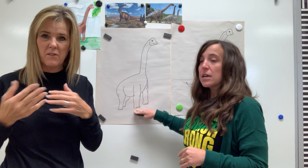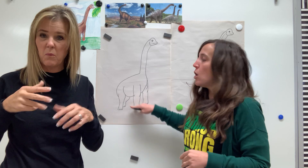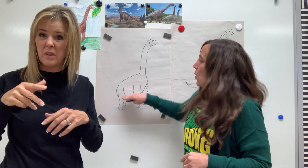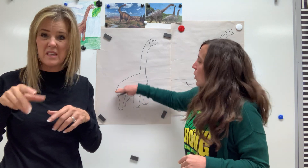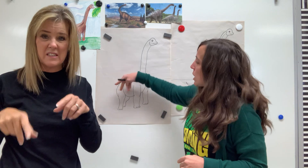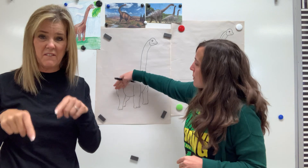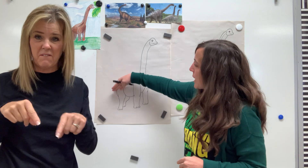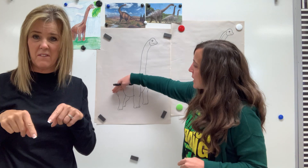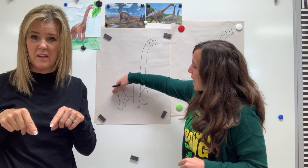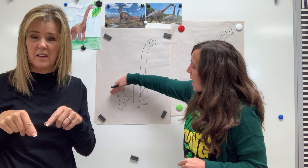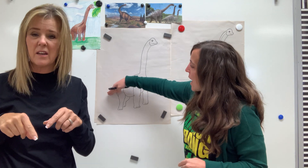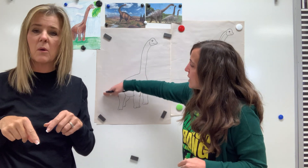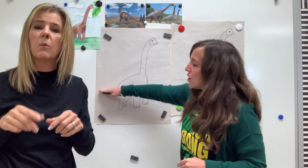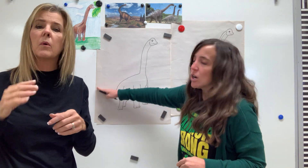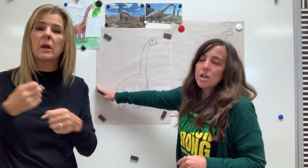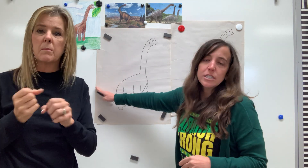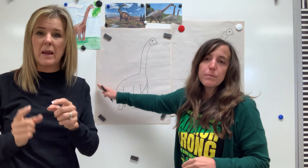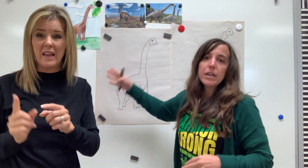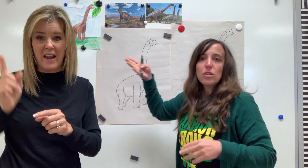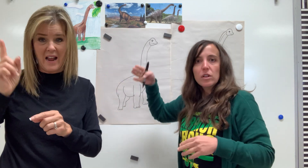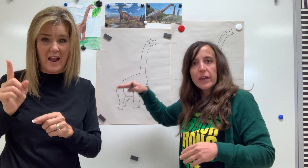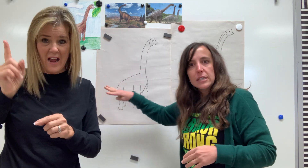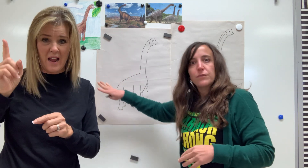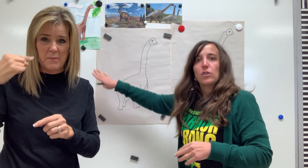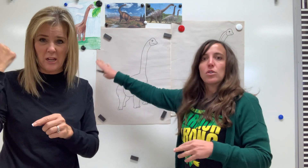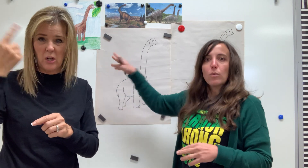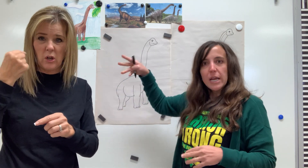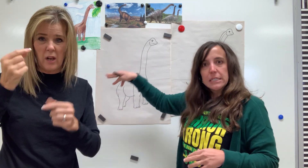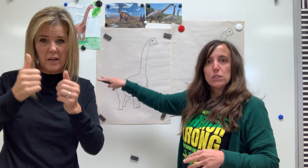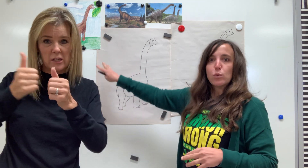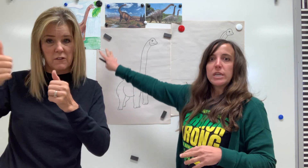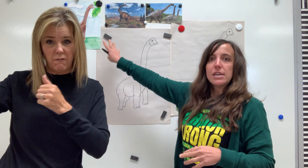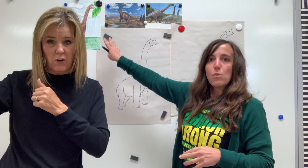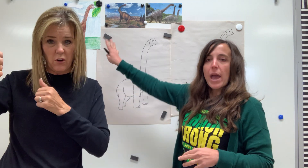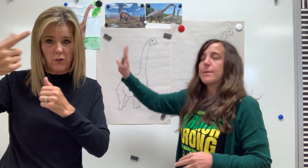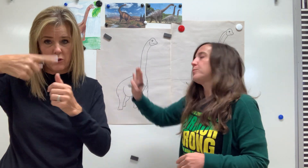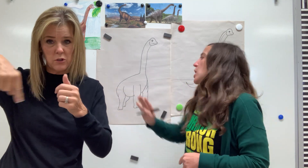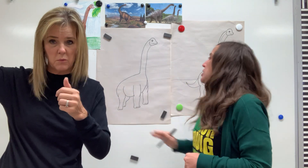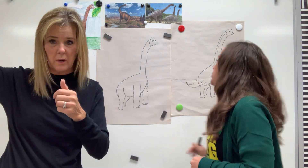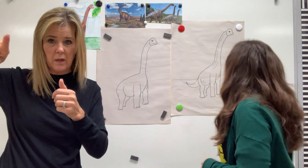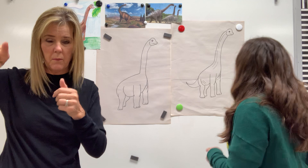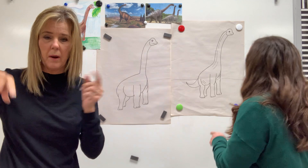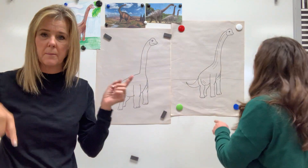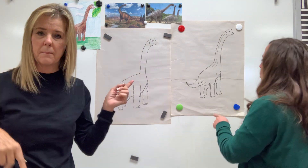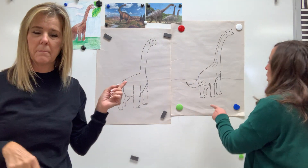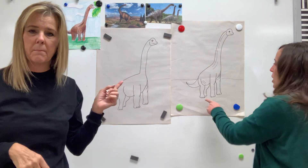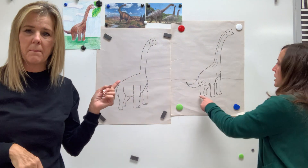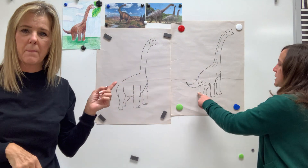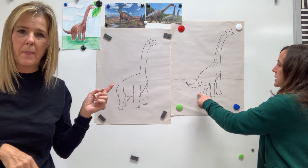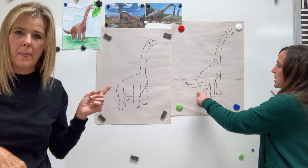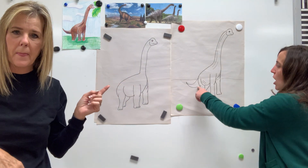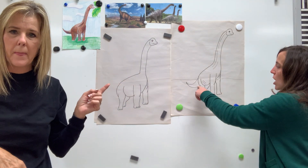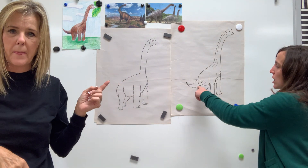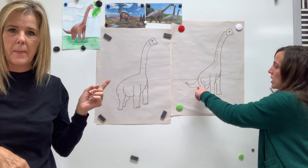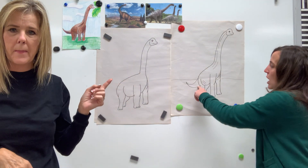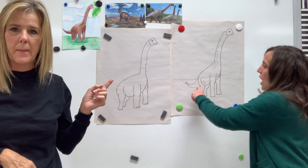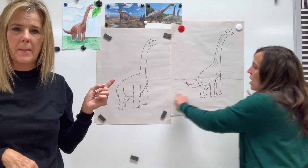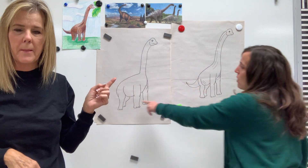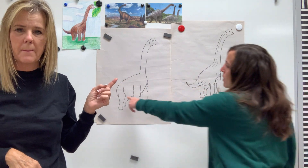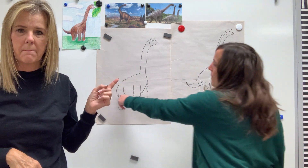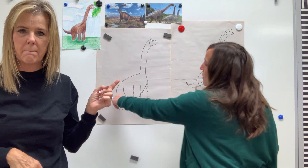feet. We're going to make it higher to make it look like it's further away. It's swinging away. So we're going to